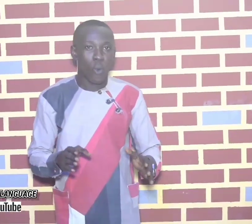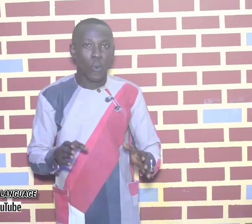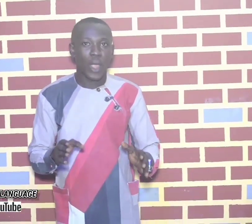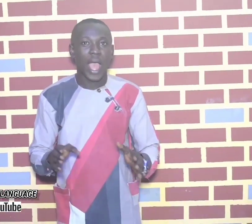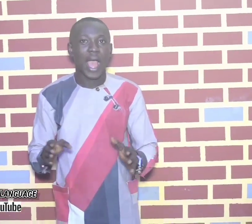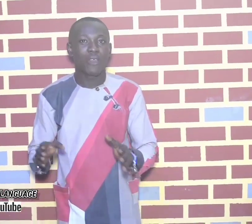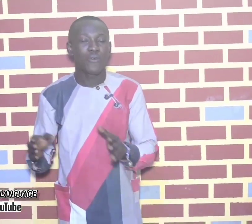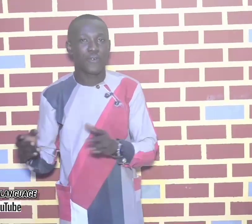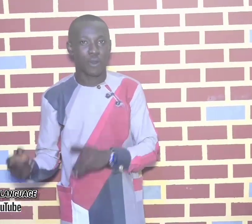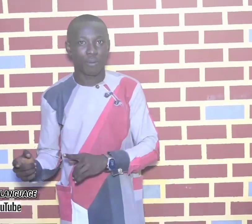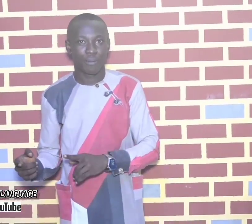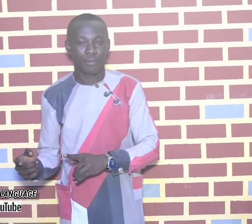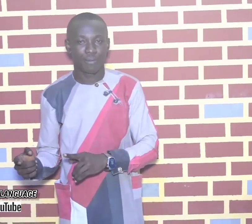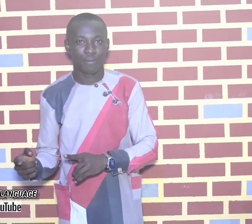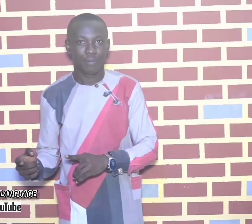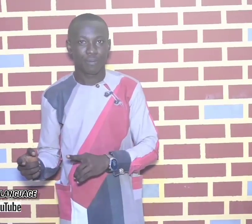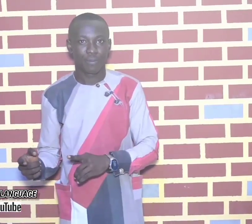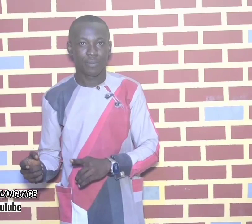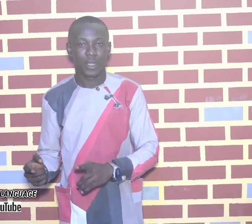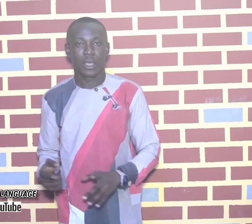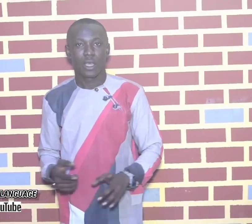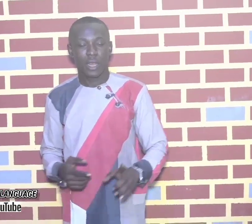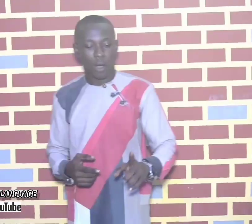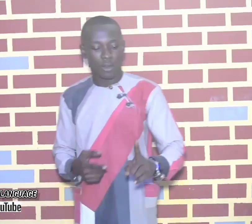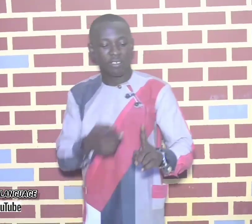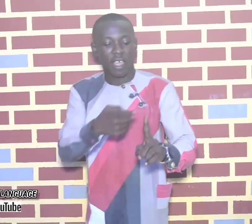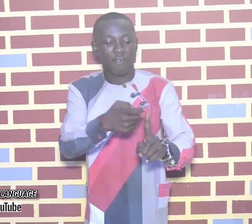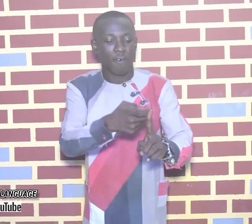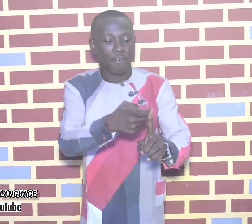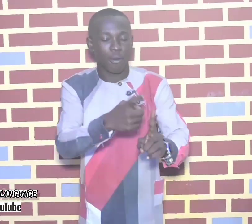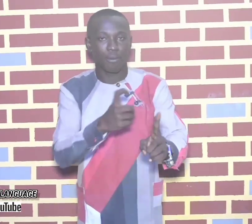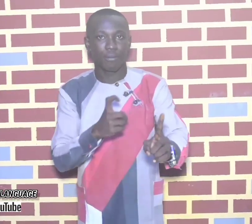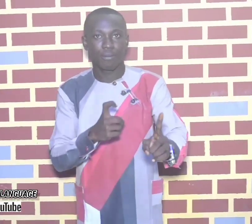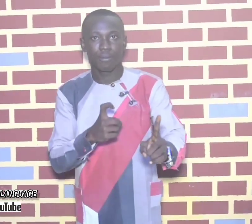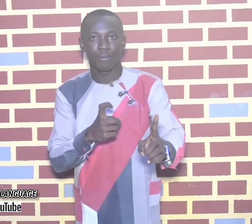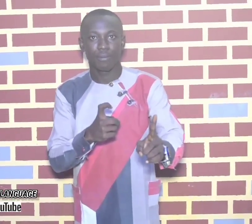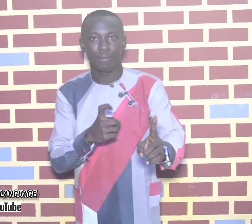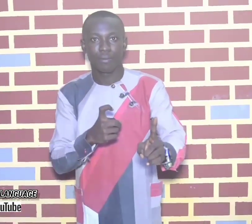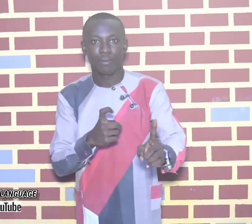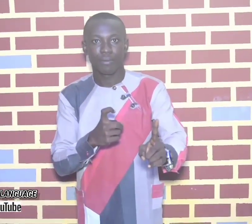Where are you from? Now, this sign for from.